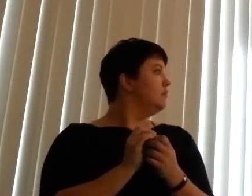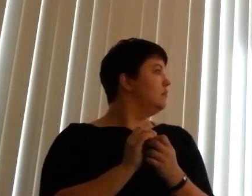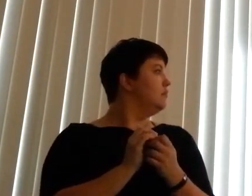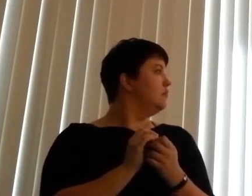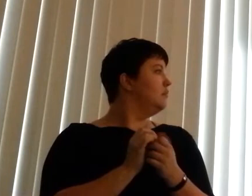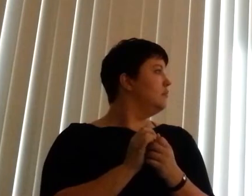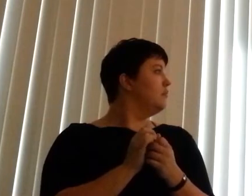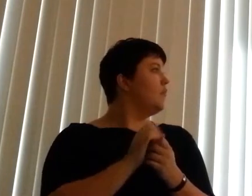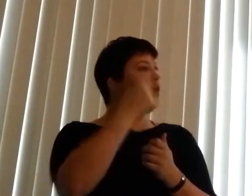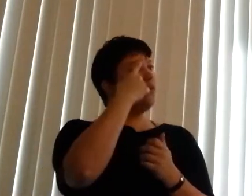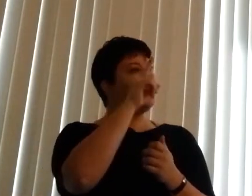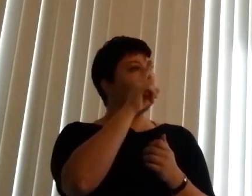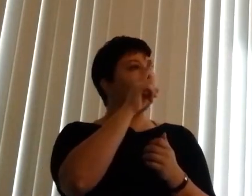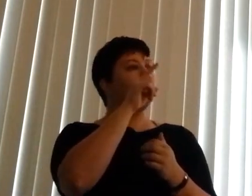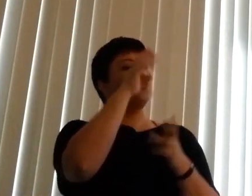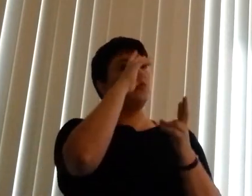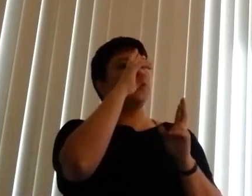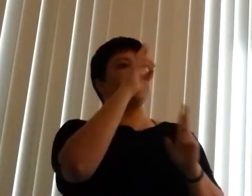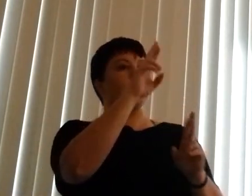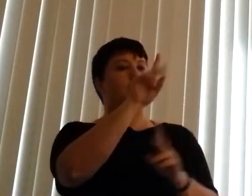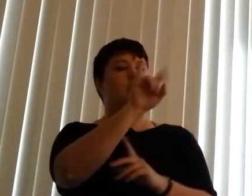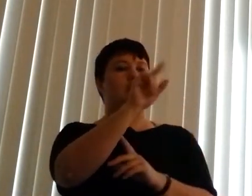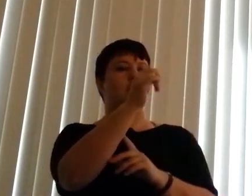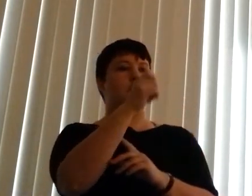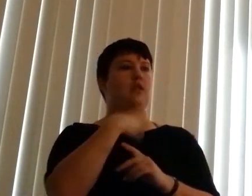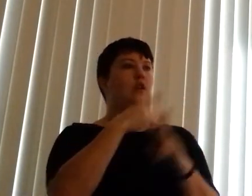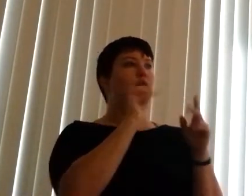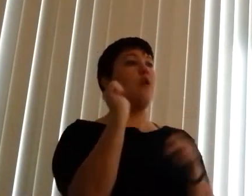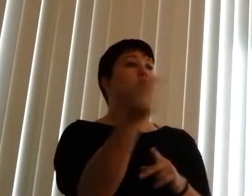respecting the dignity of persons.